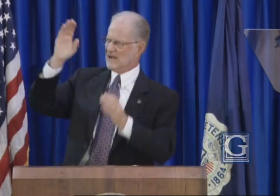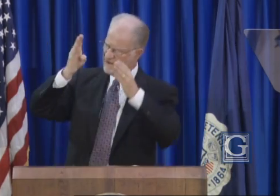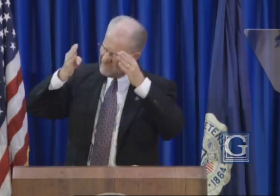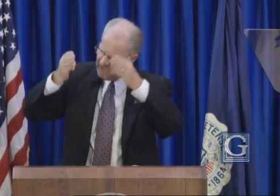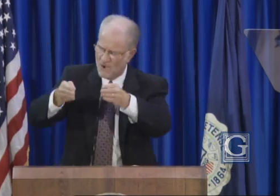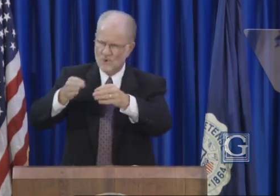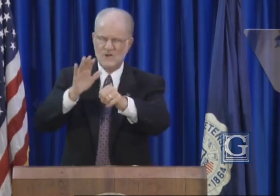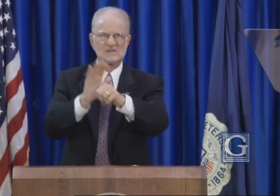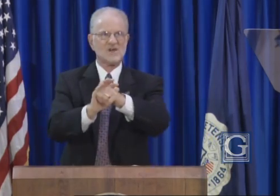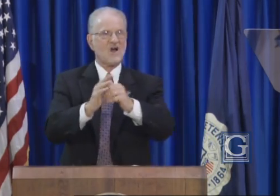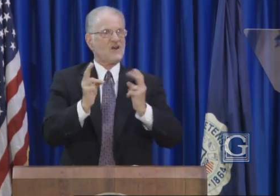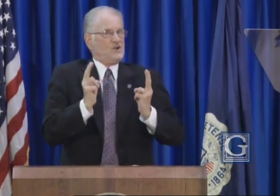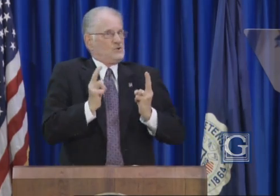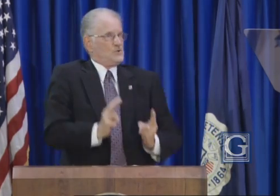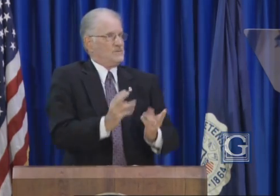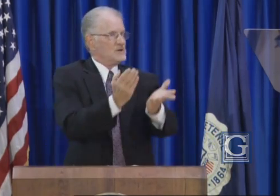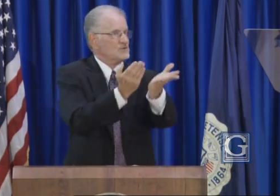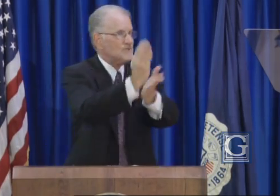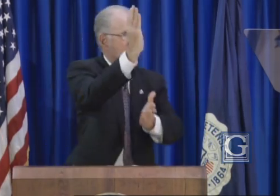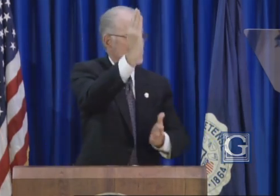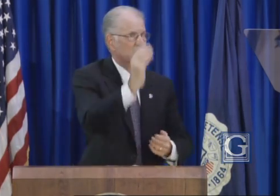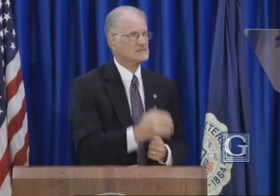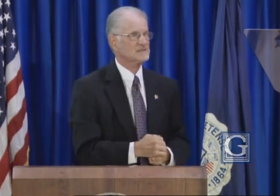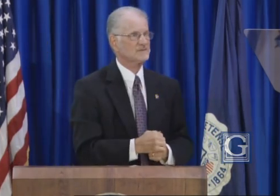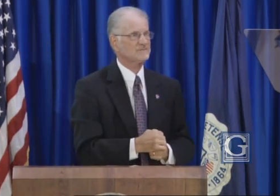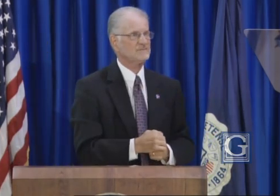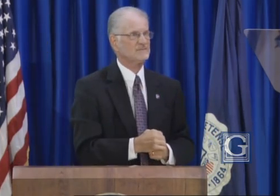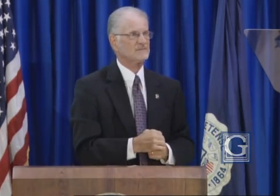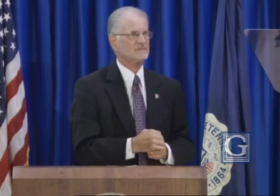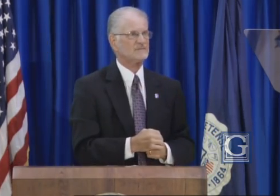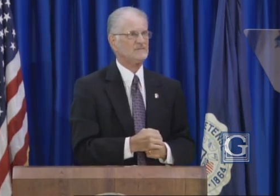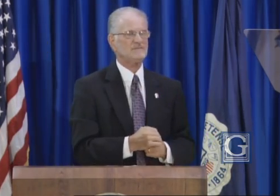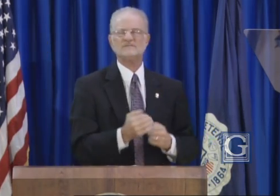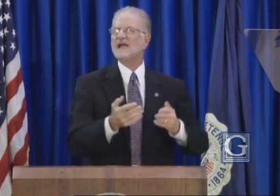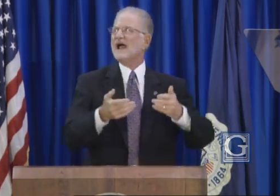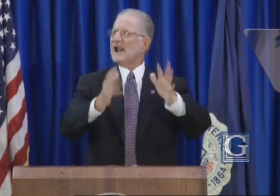a sustained and brilliant focus on human rights.